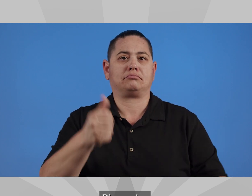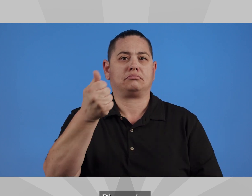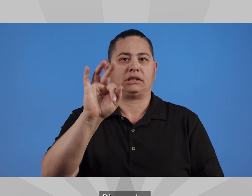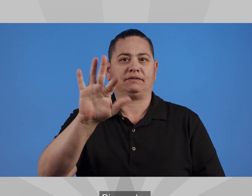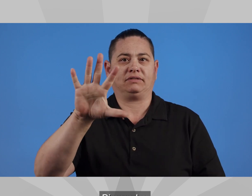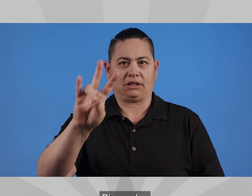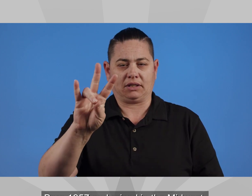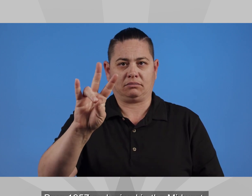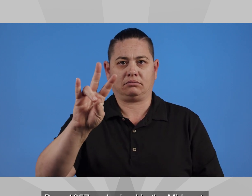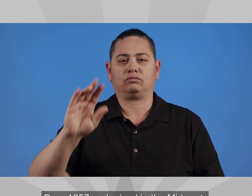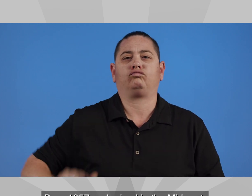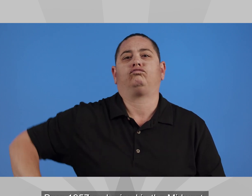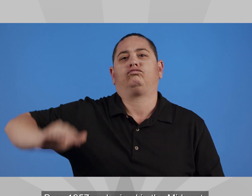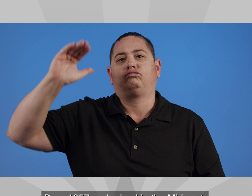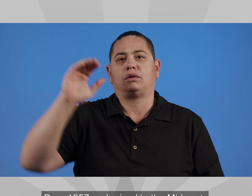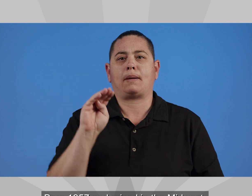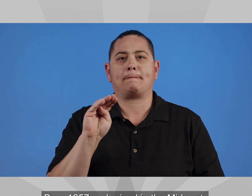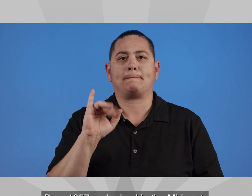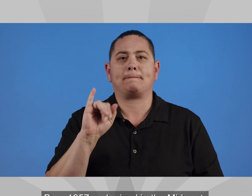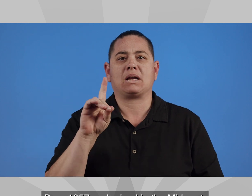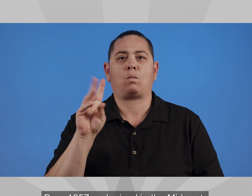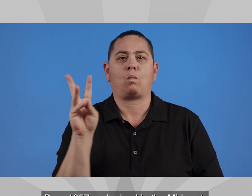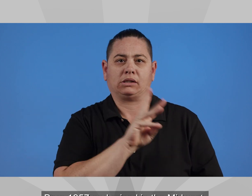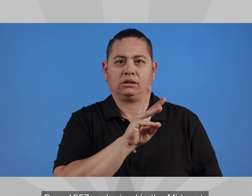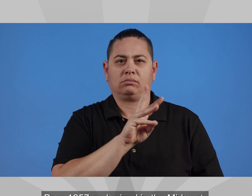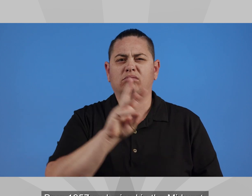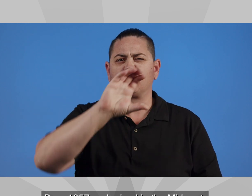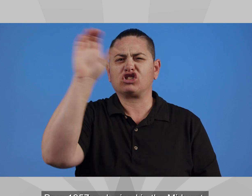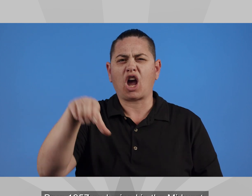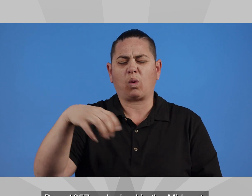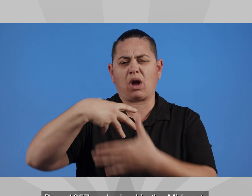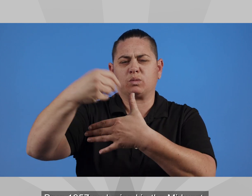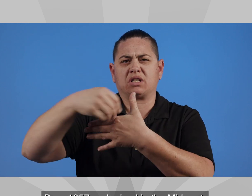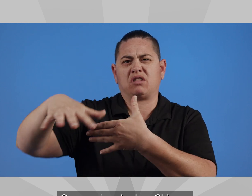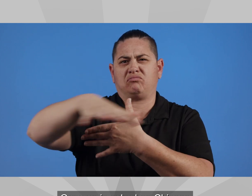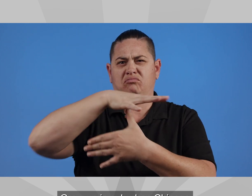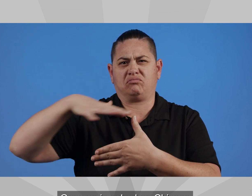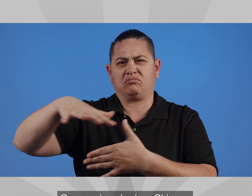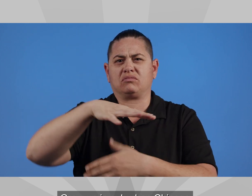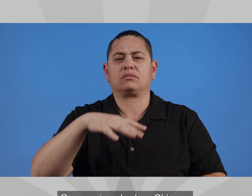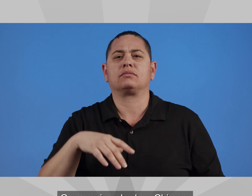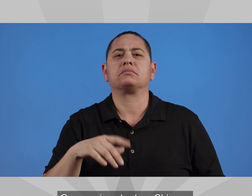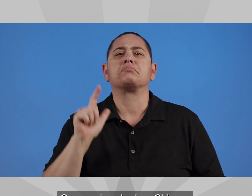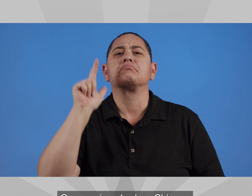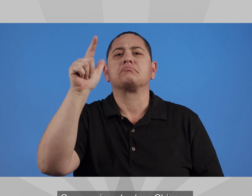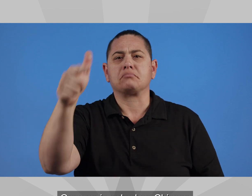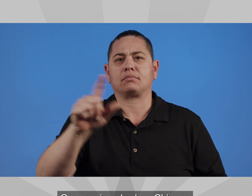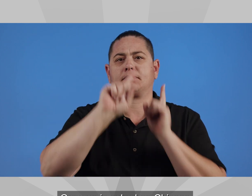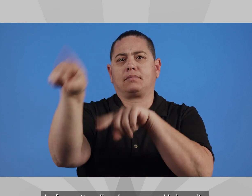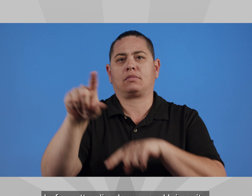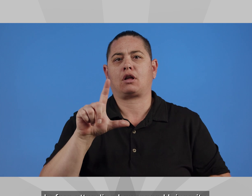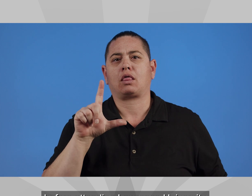Biography. Born 1957 and raised in the Midwest. Grew up in suburban